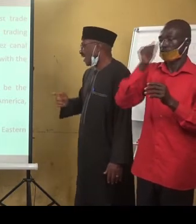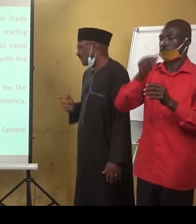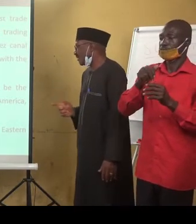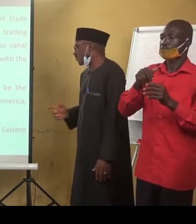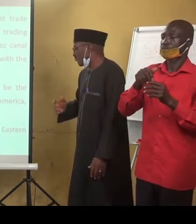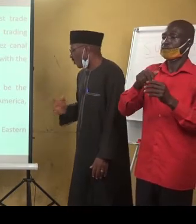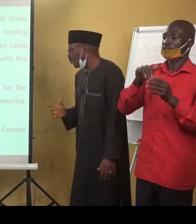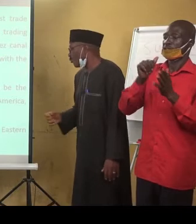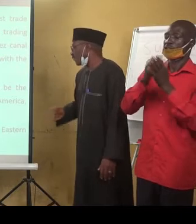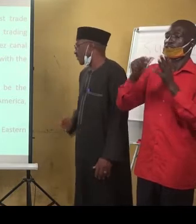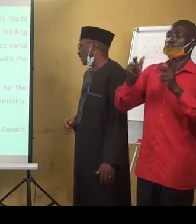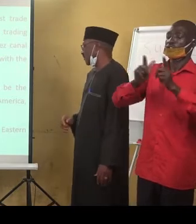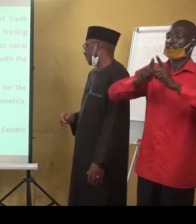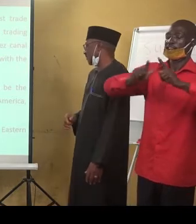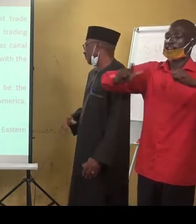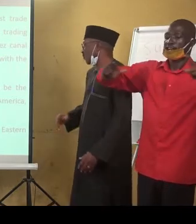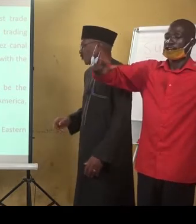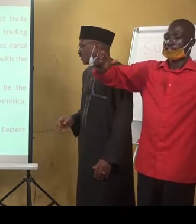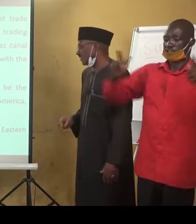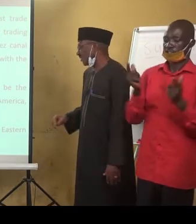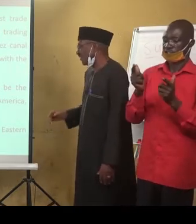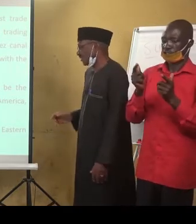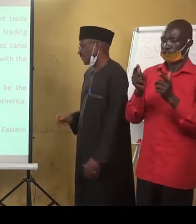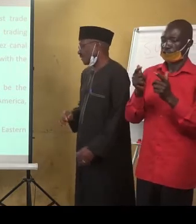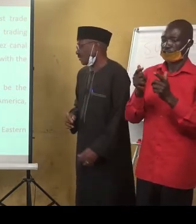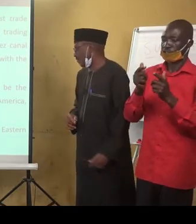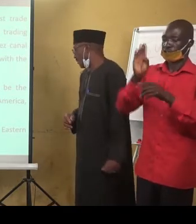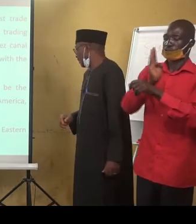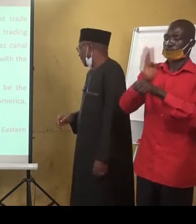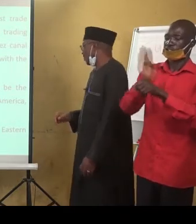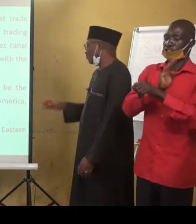The largest volume of trade is between the